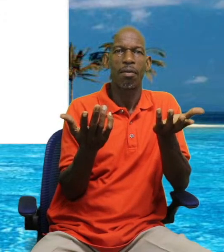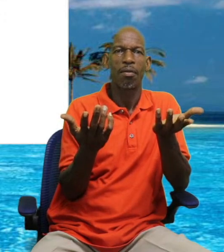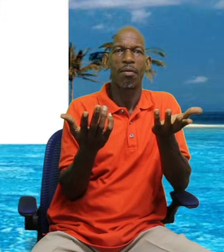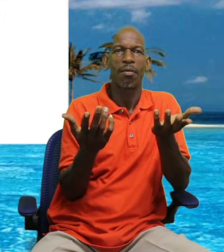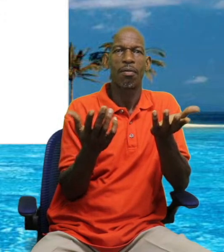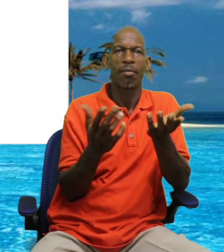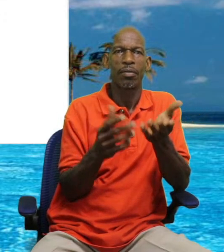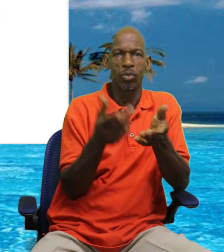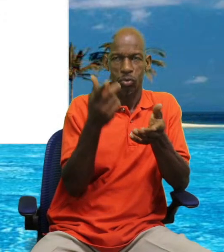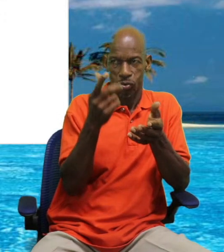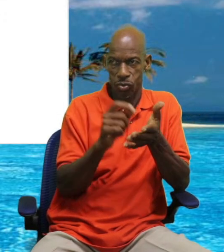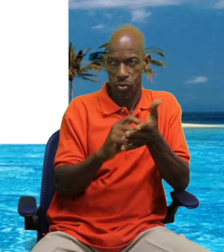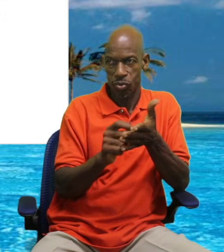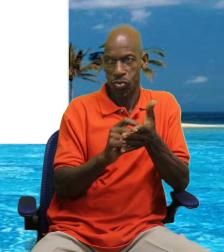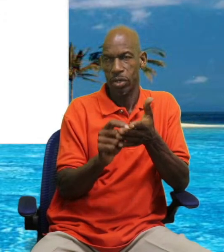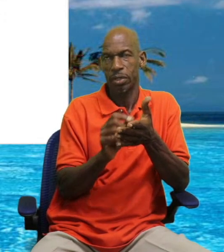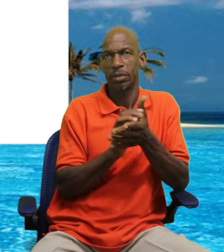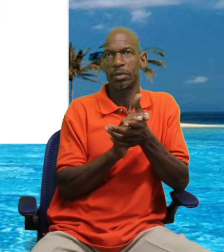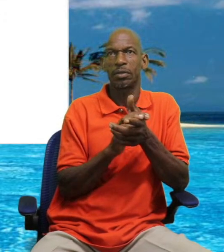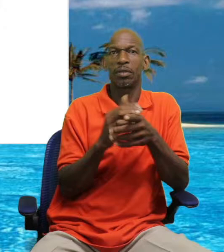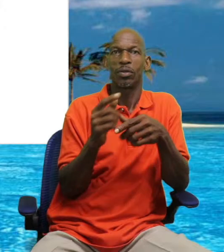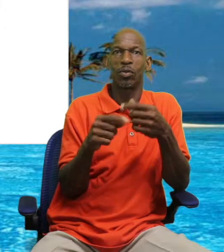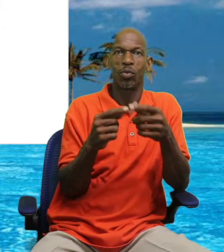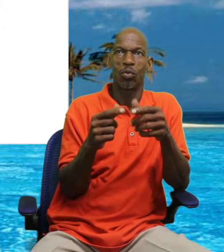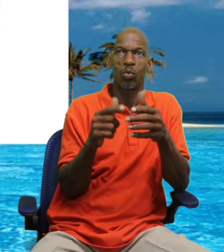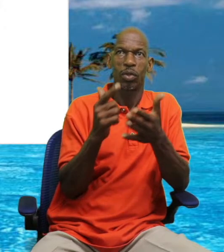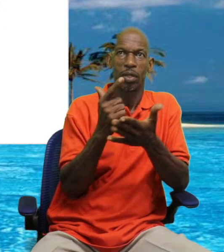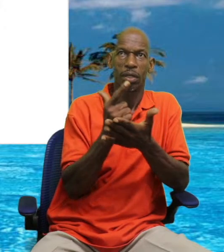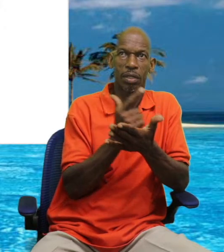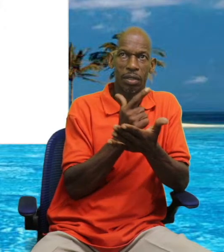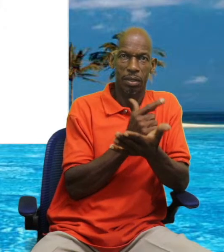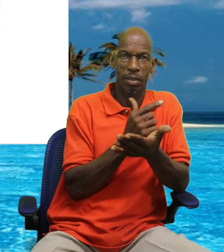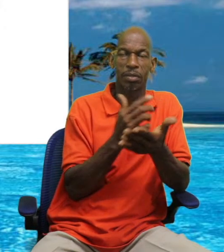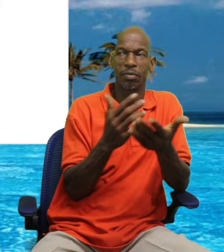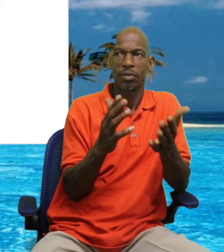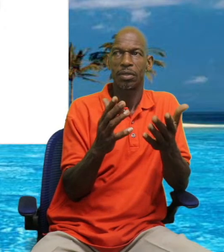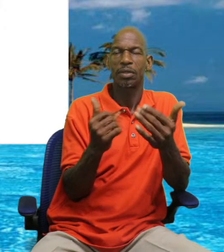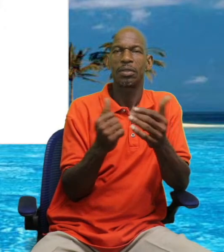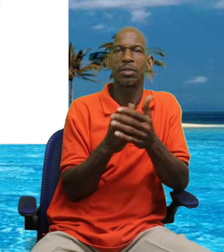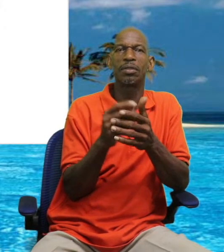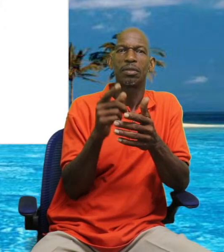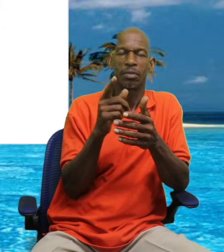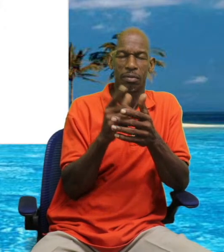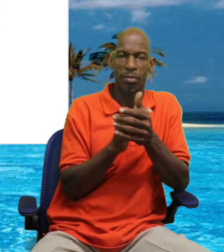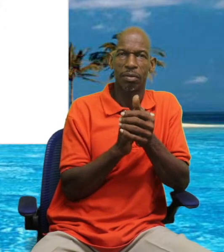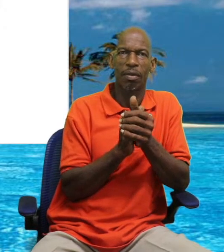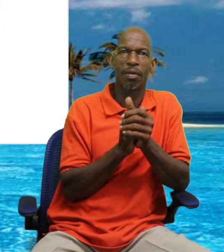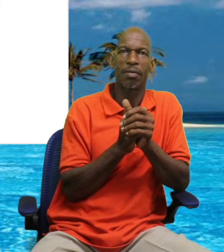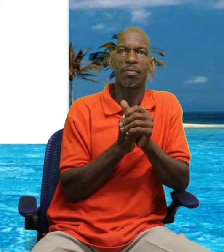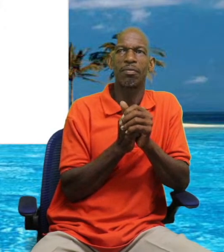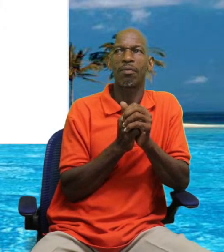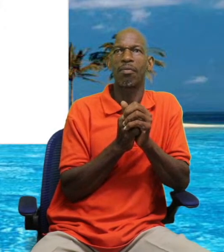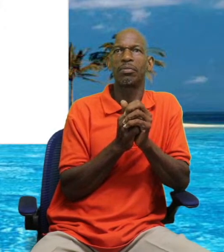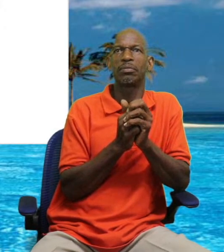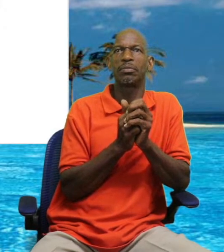So go ahead and write, because at the end of the lesson, yes, I want you to write now. Yep.